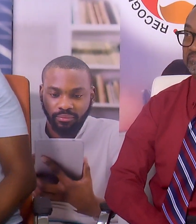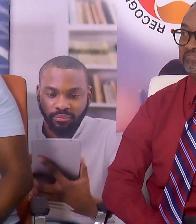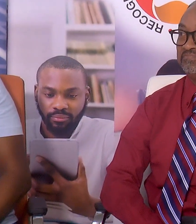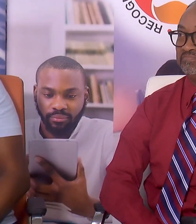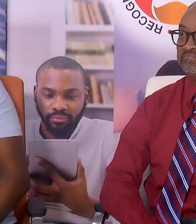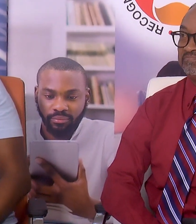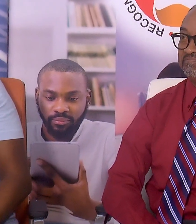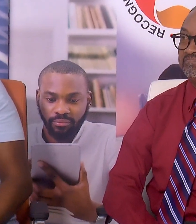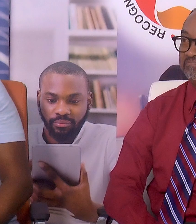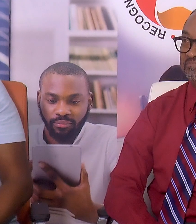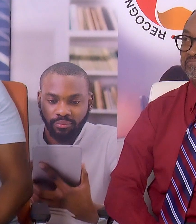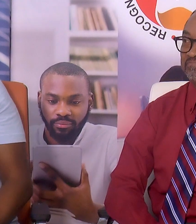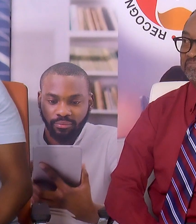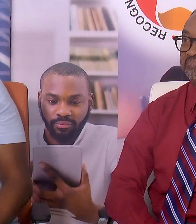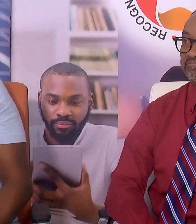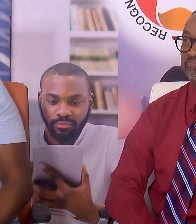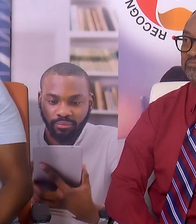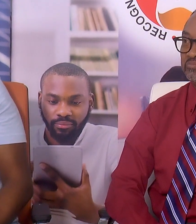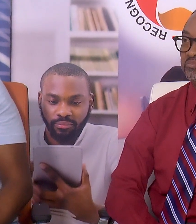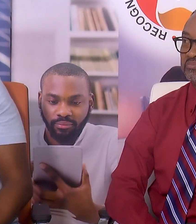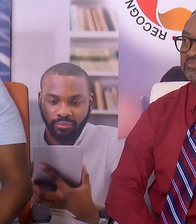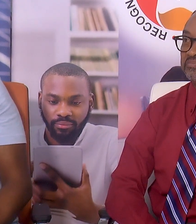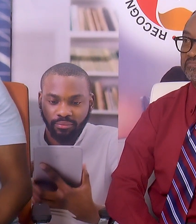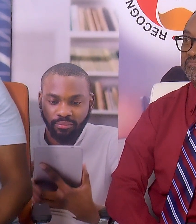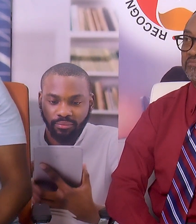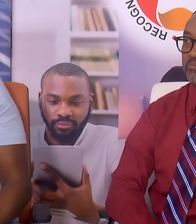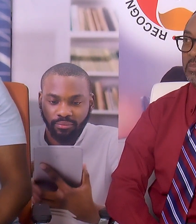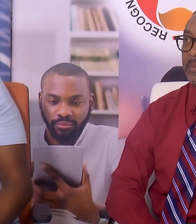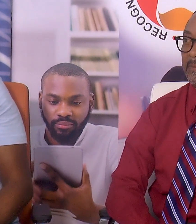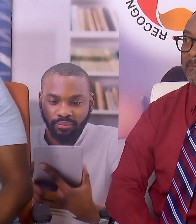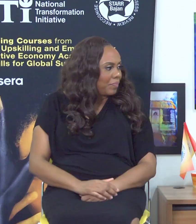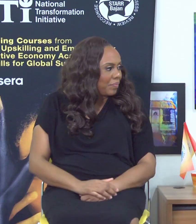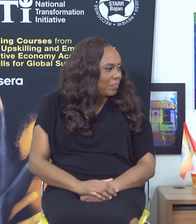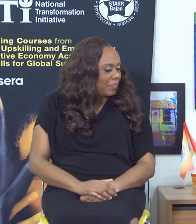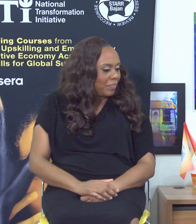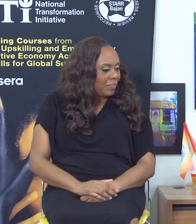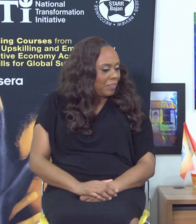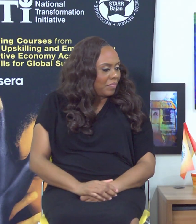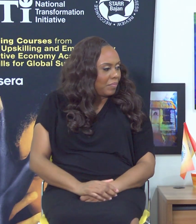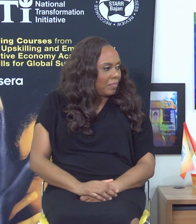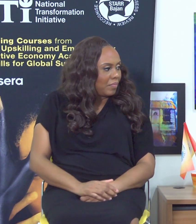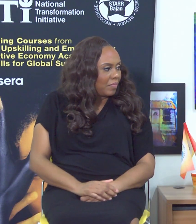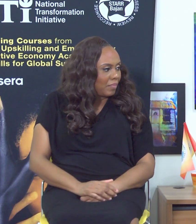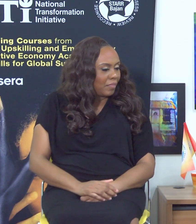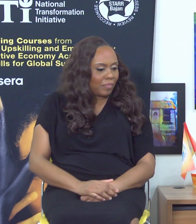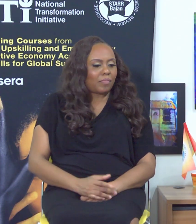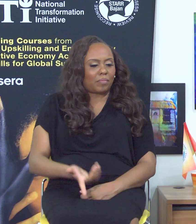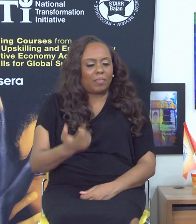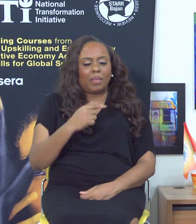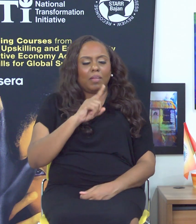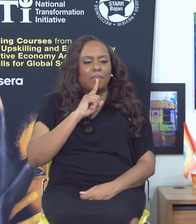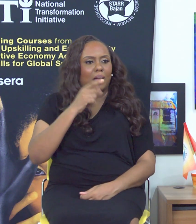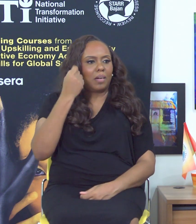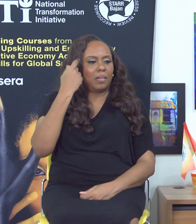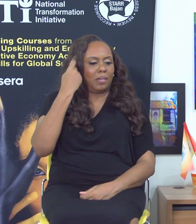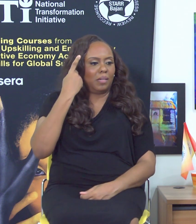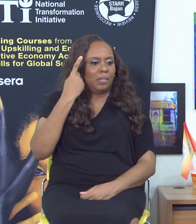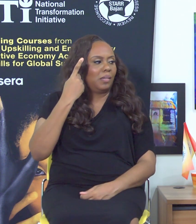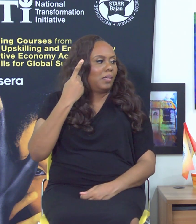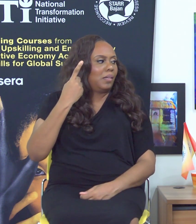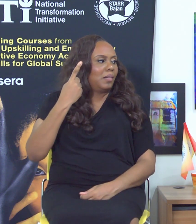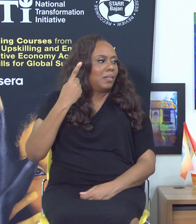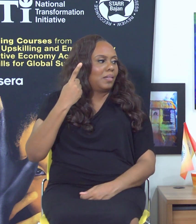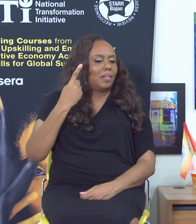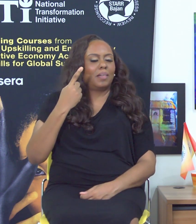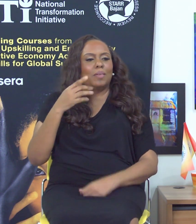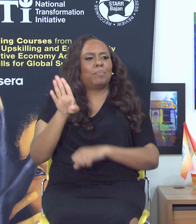up on the things that I would have learned here to transfer it onto them. Yes, I would imagine that we in Barbados are a